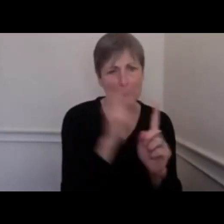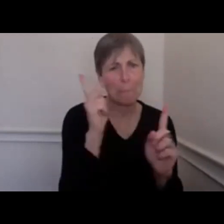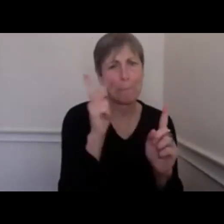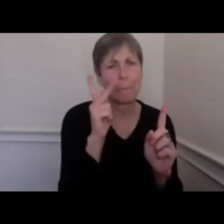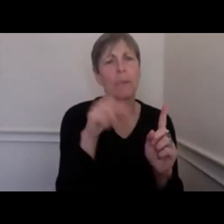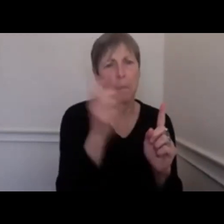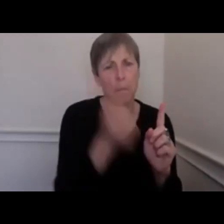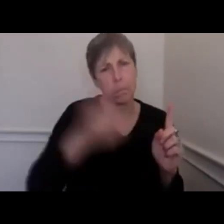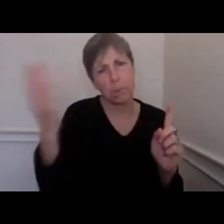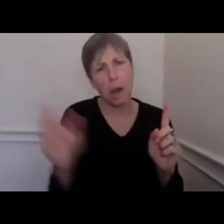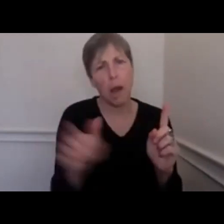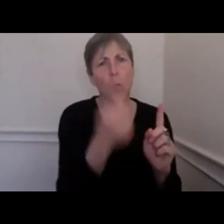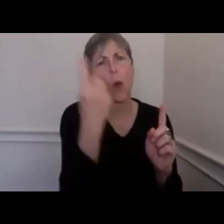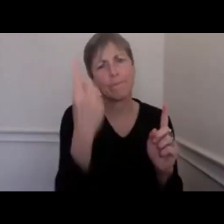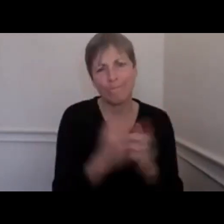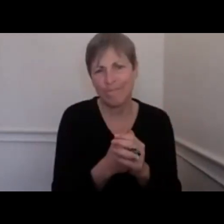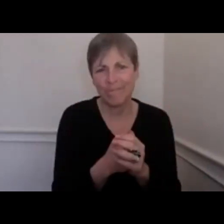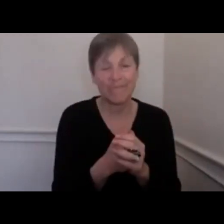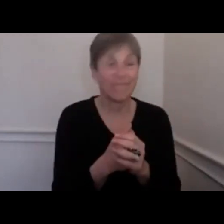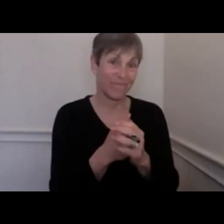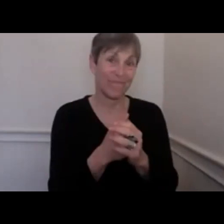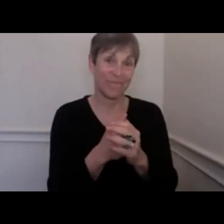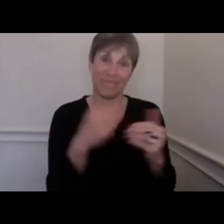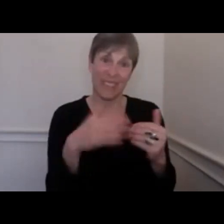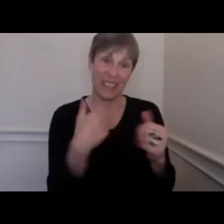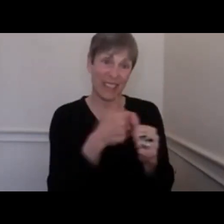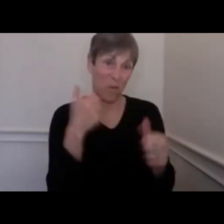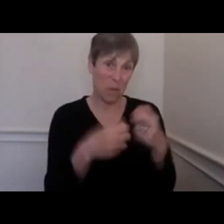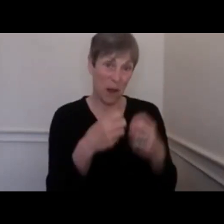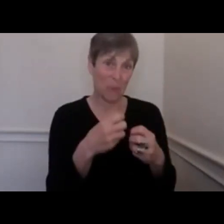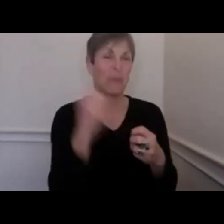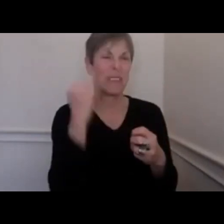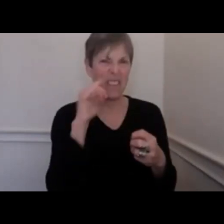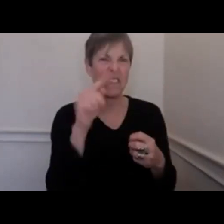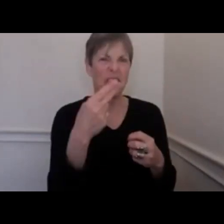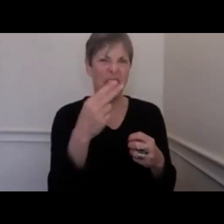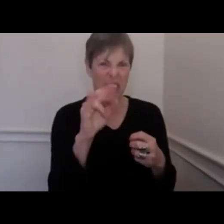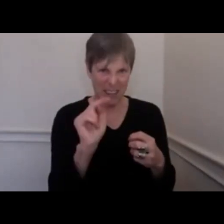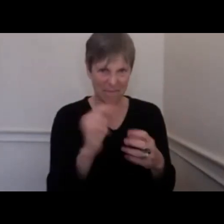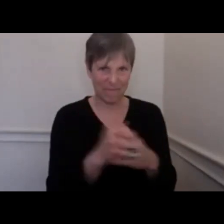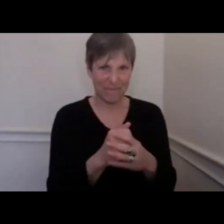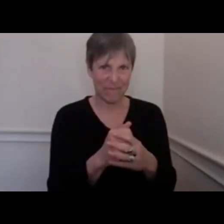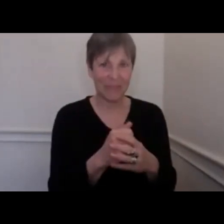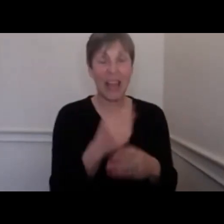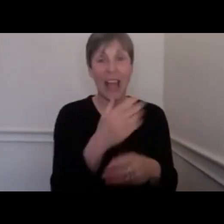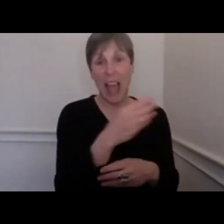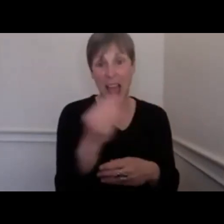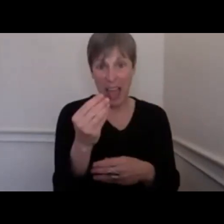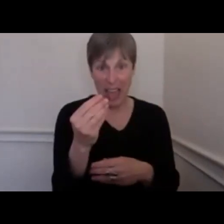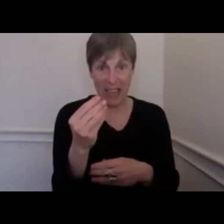kinds of great sadness that is very easy to avoid by thinning. And the good news is basil is